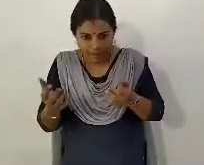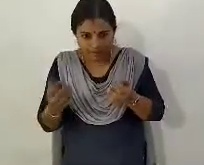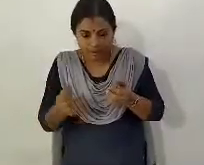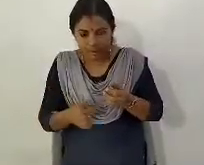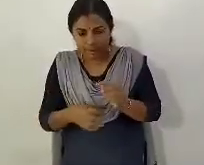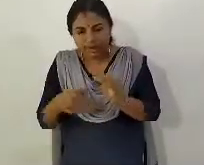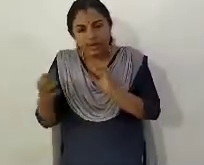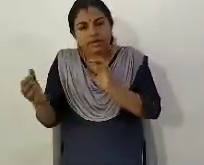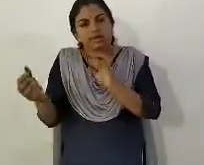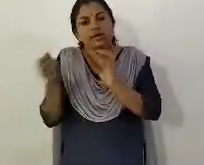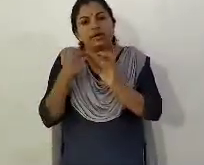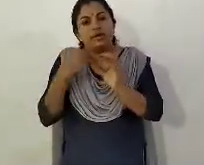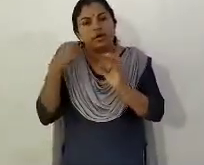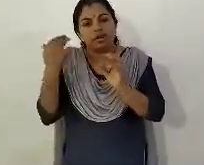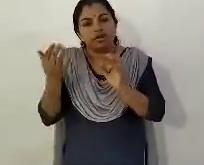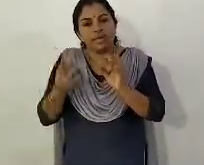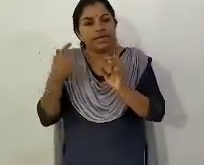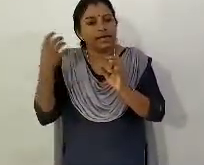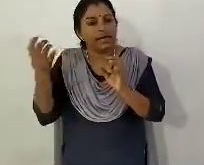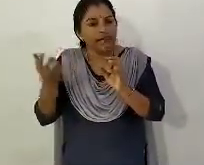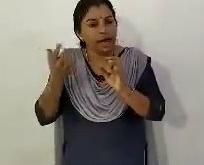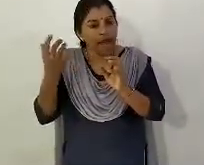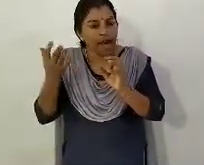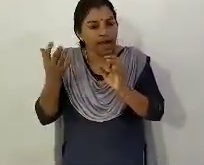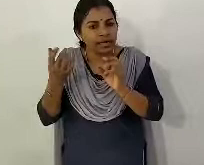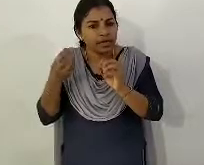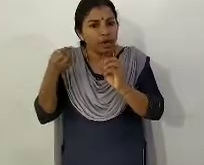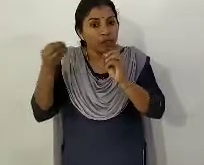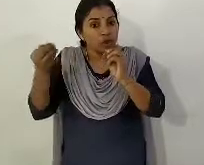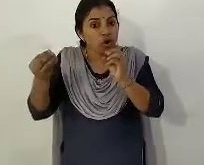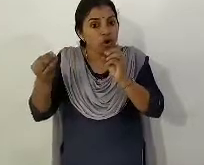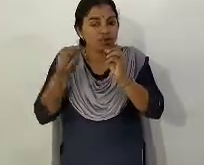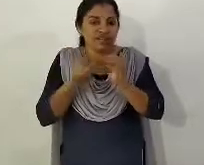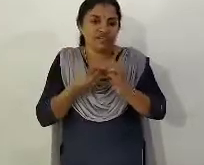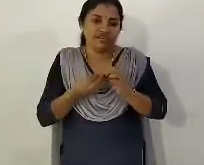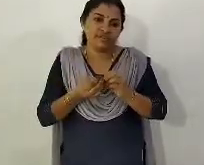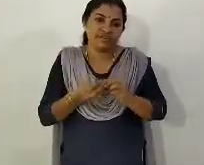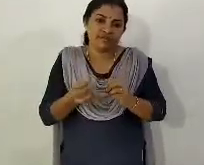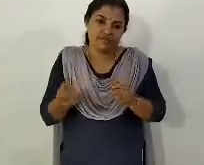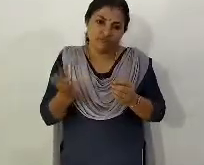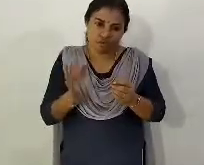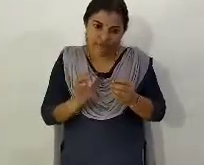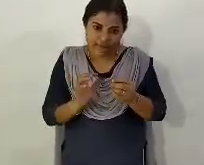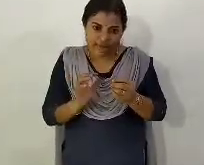image, it will automatically add more features to that.